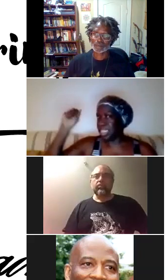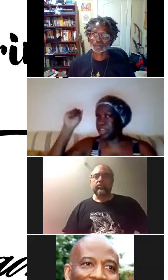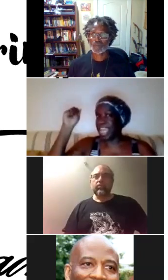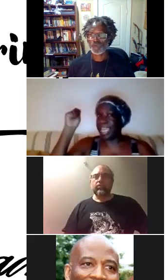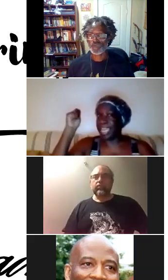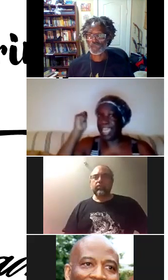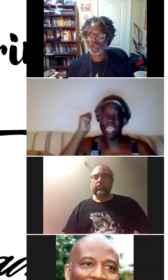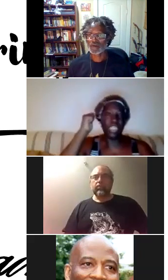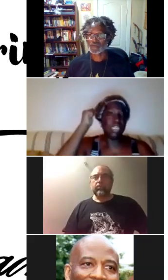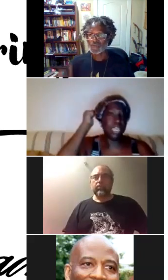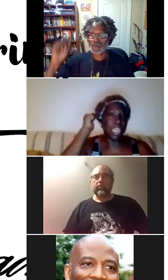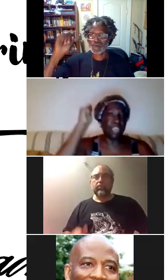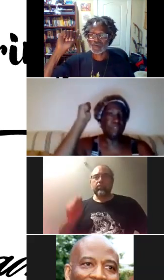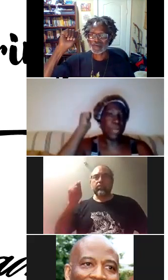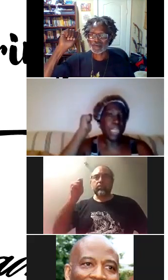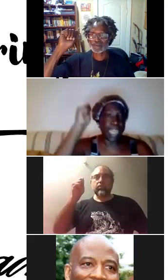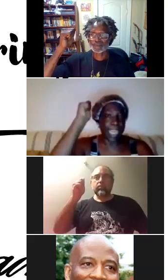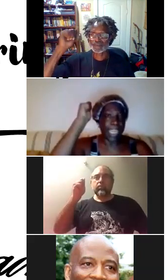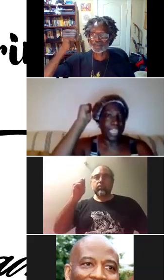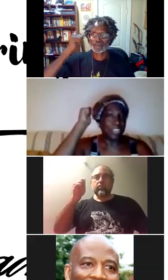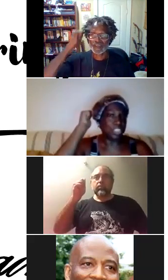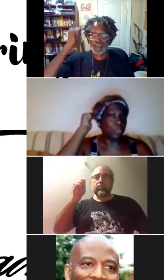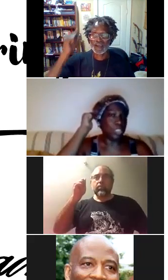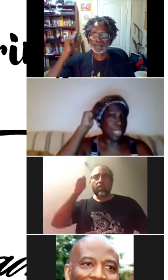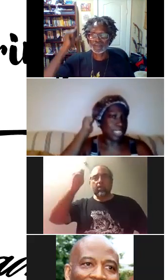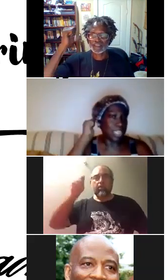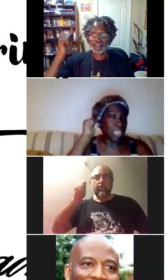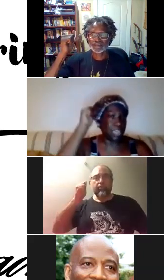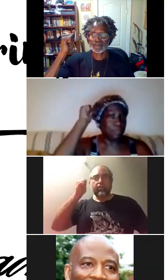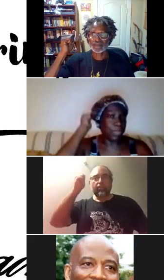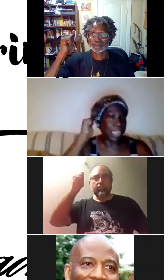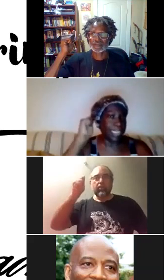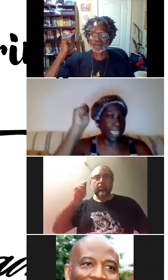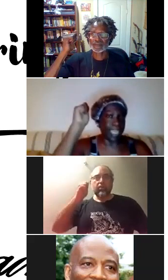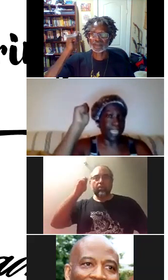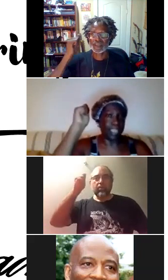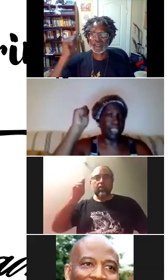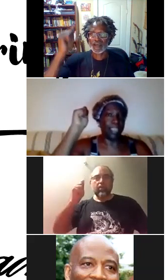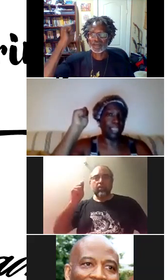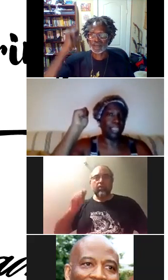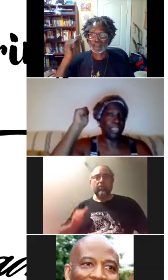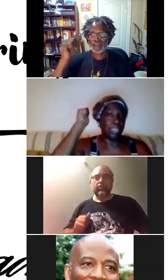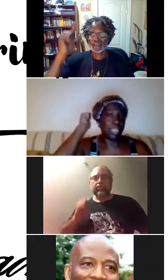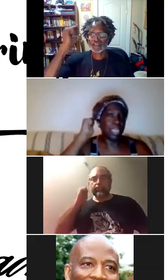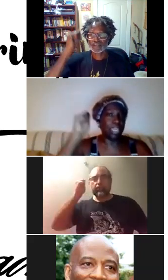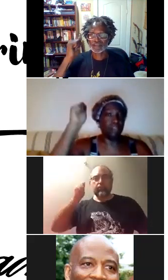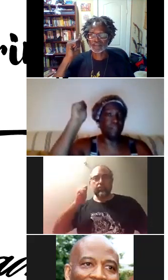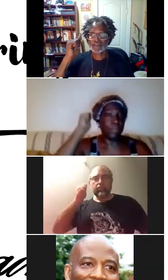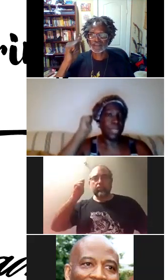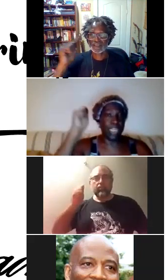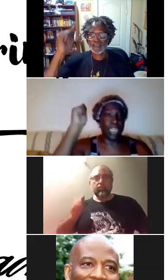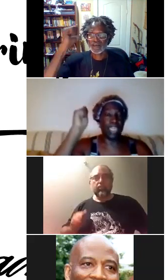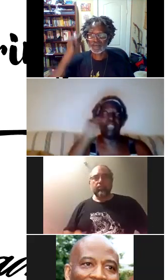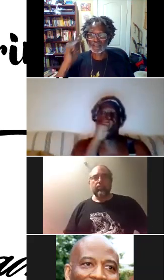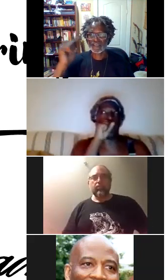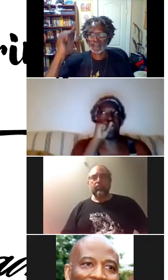the letter A hand, every day. You just do it twice. Every day. Every day.